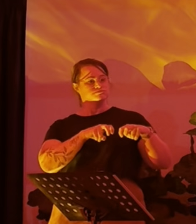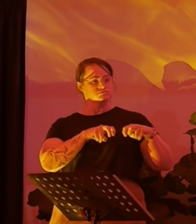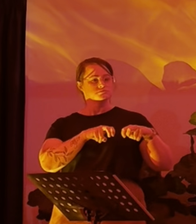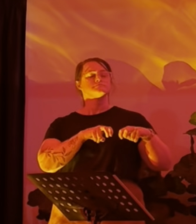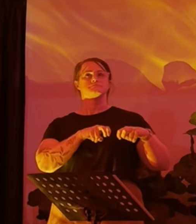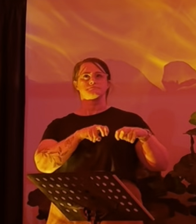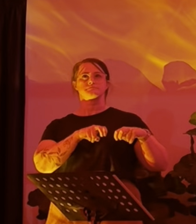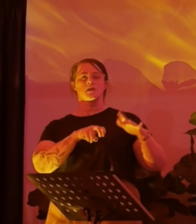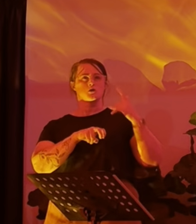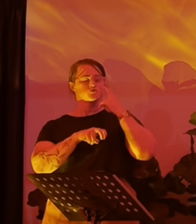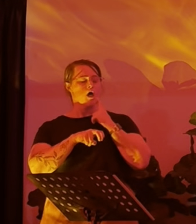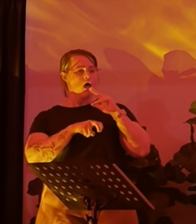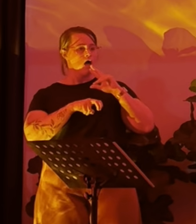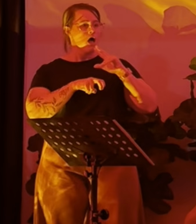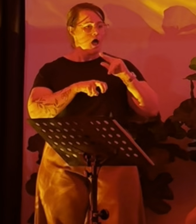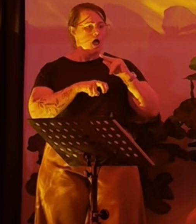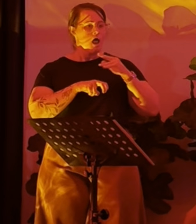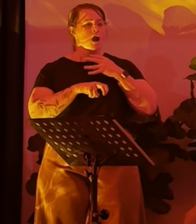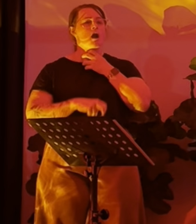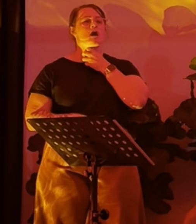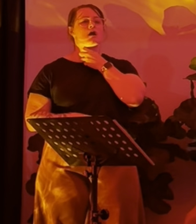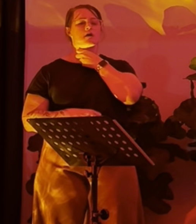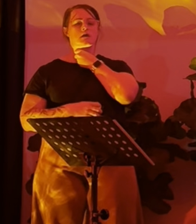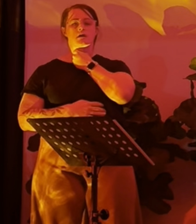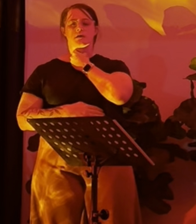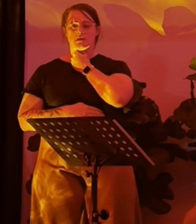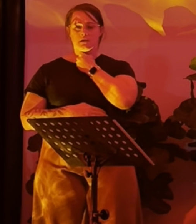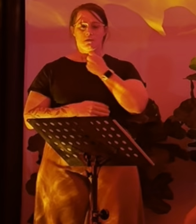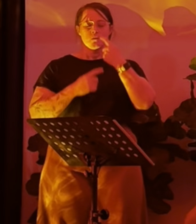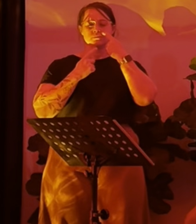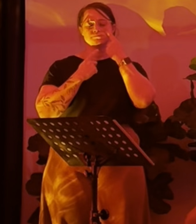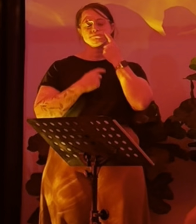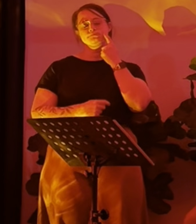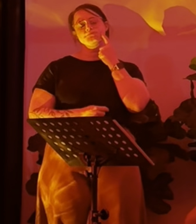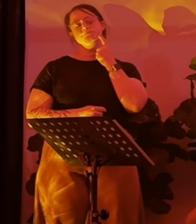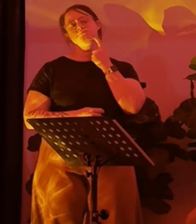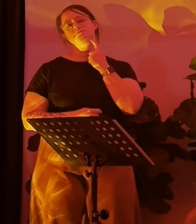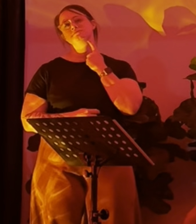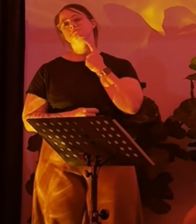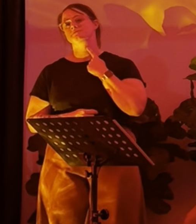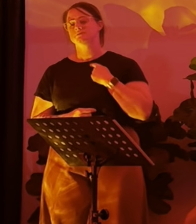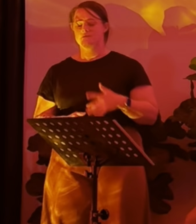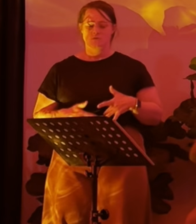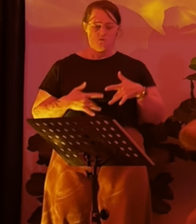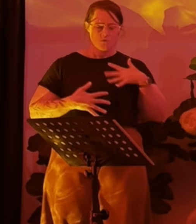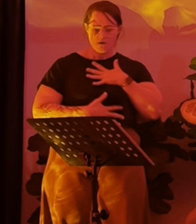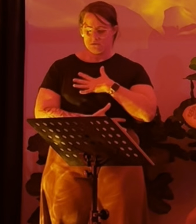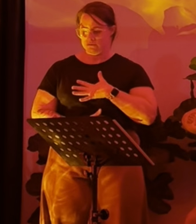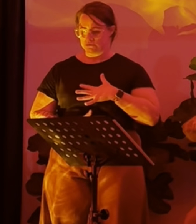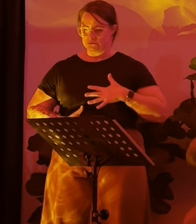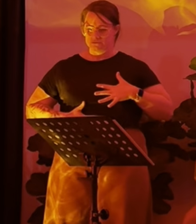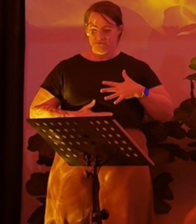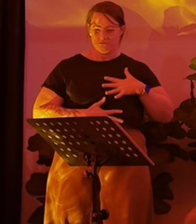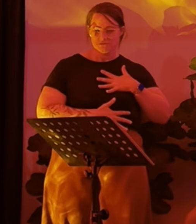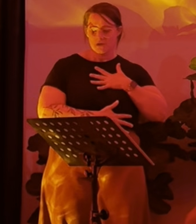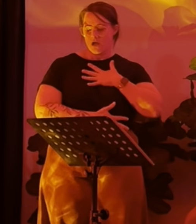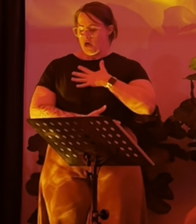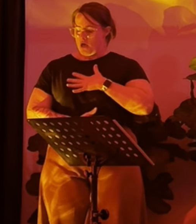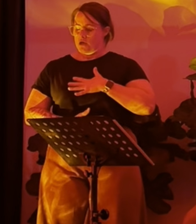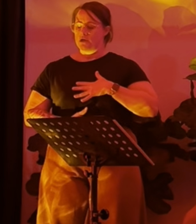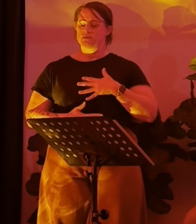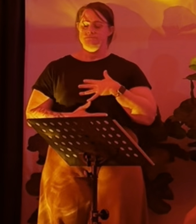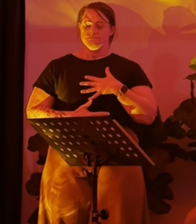couch. I'm trying to speak but nothing's coming out. Now fear's got my tears running down. I could flood and drown. Ain't no point in running around the bush. I